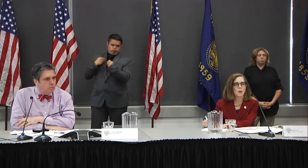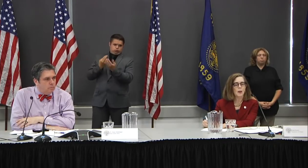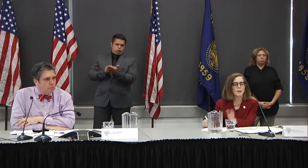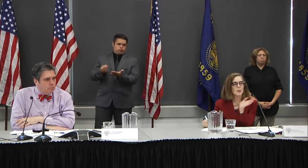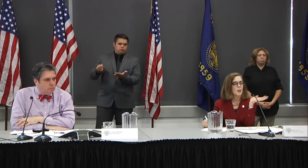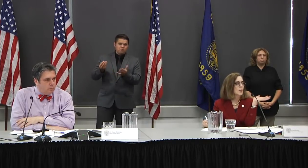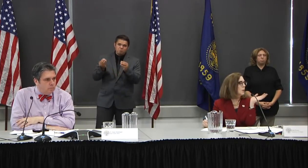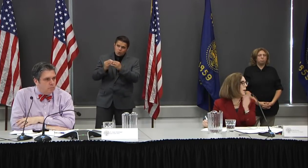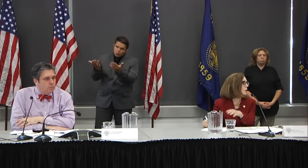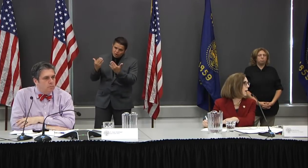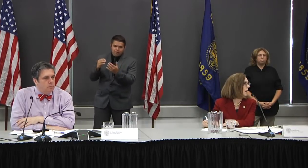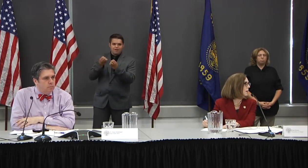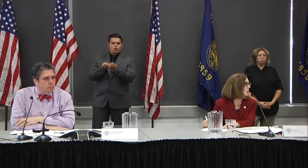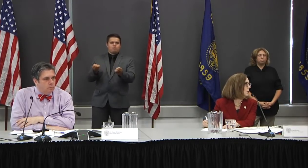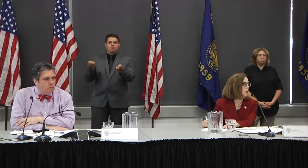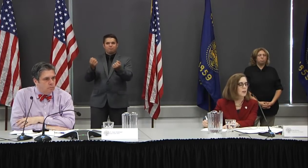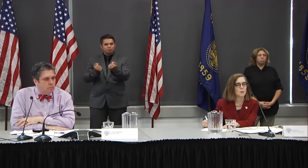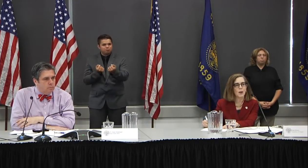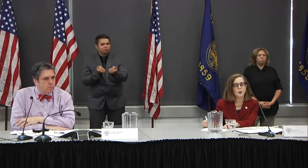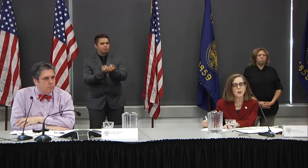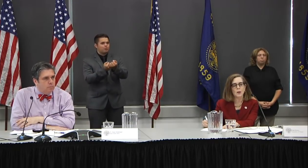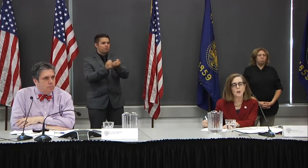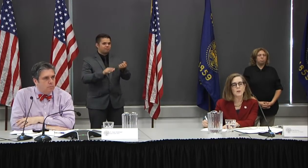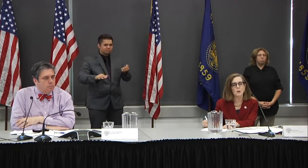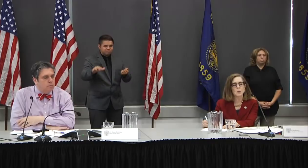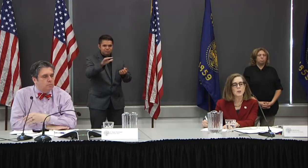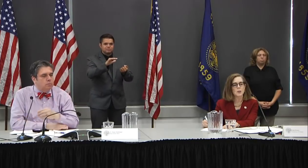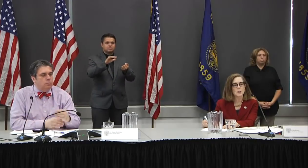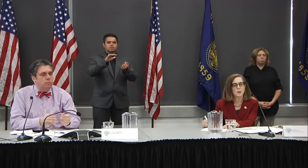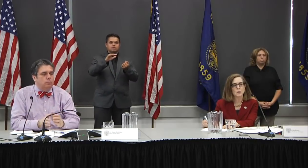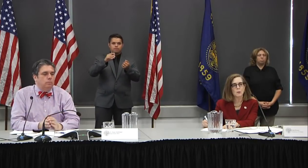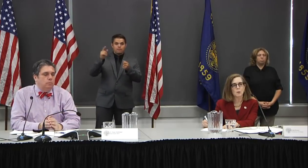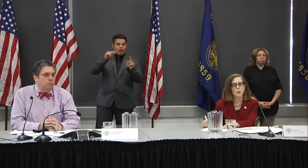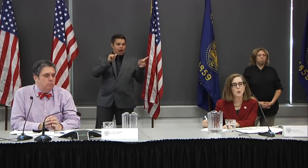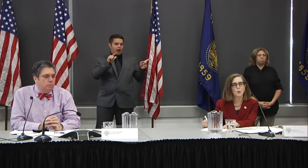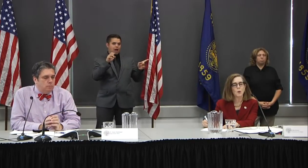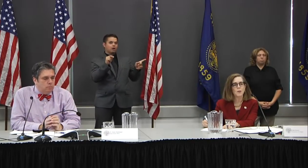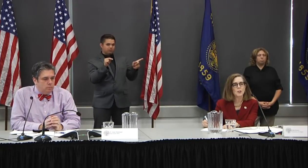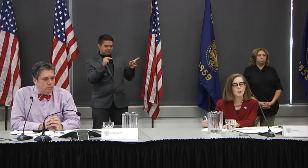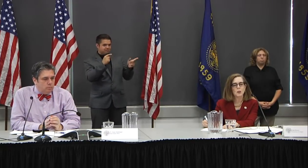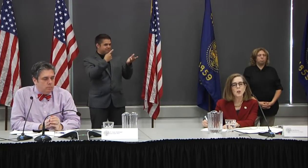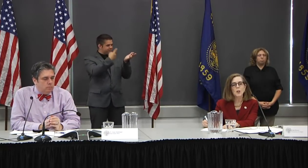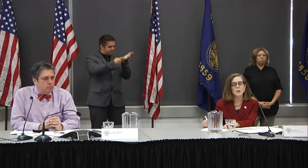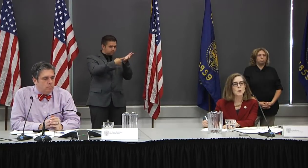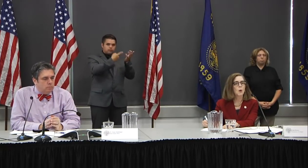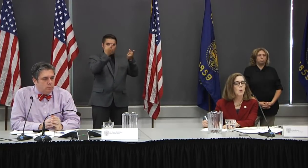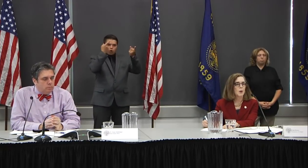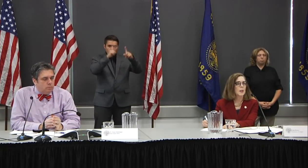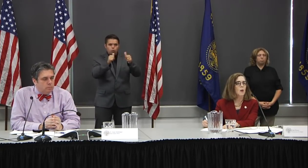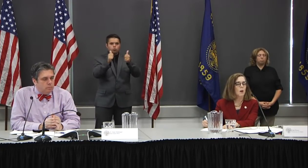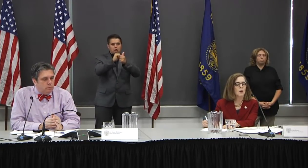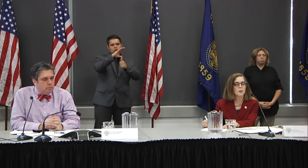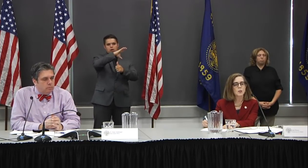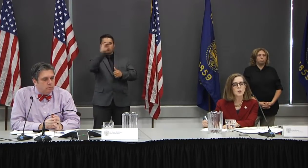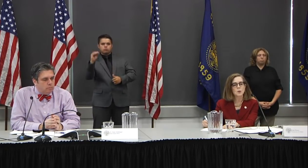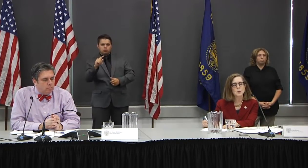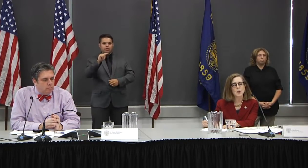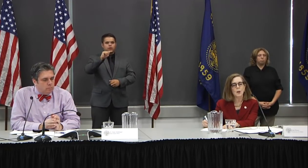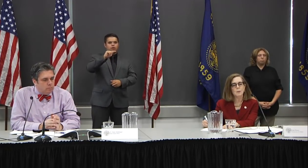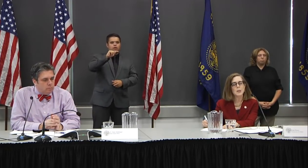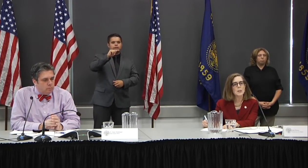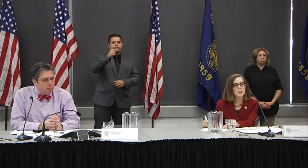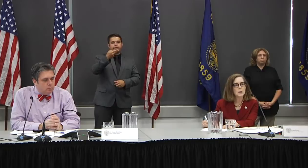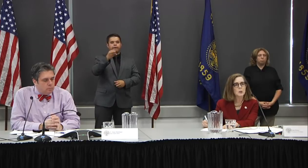and supplies. Director Allen just talked about the recent agreement with Thermo Fisher. So we're working hard